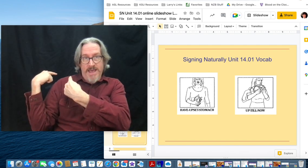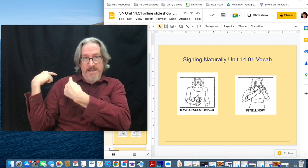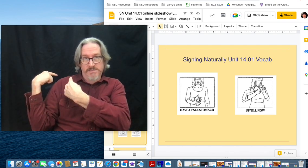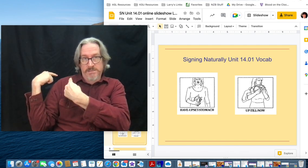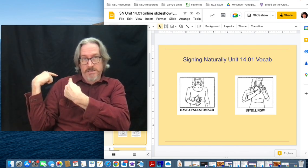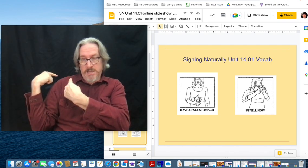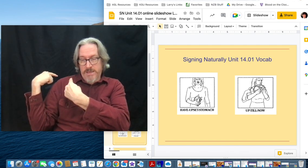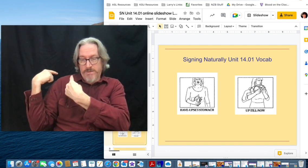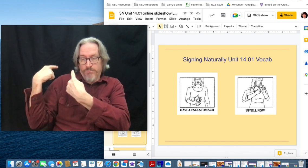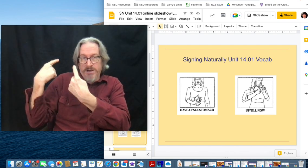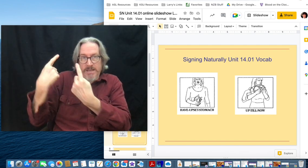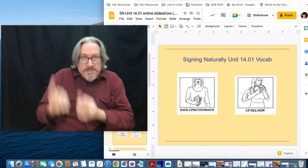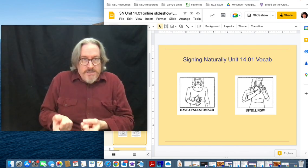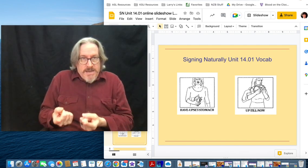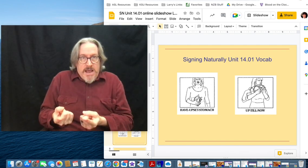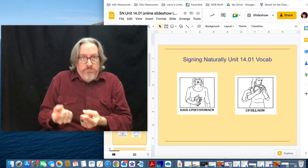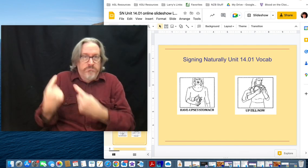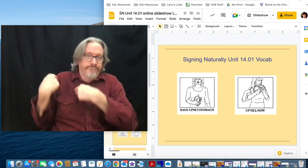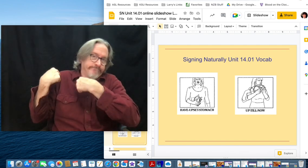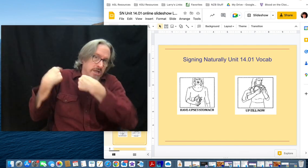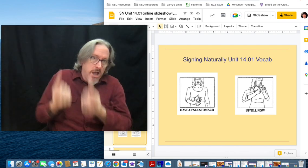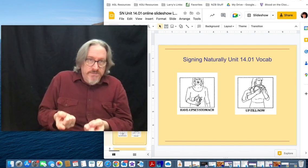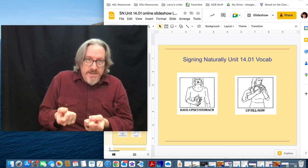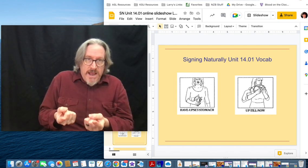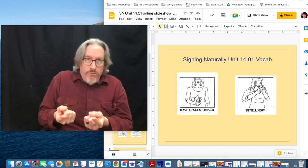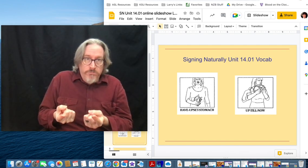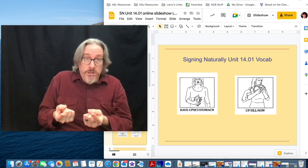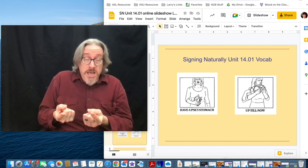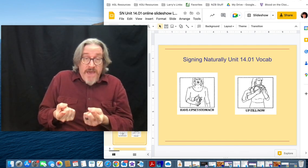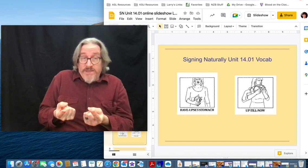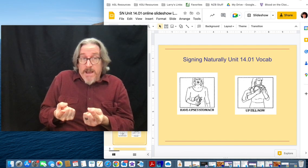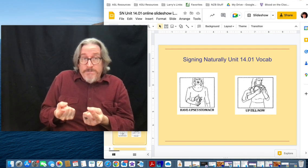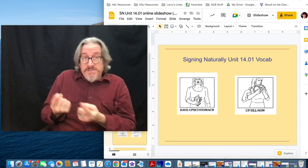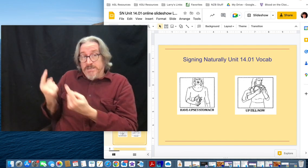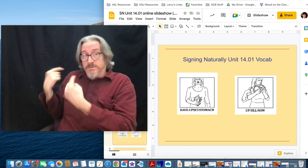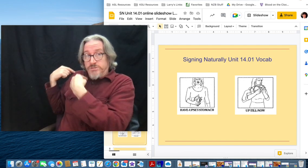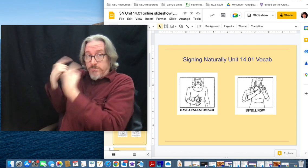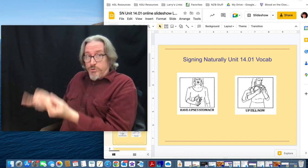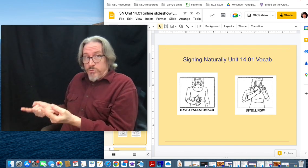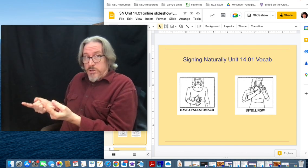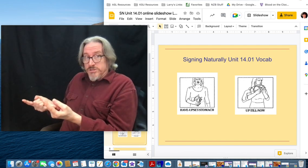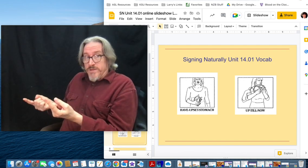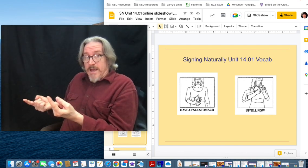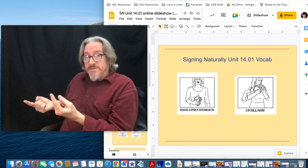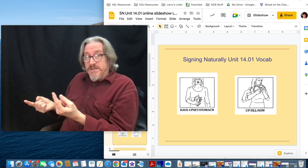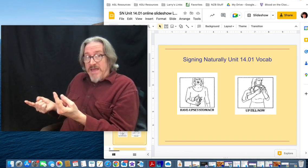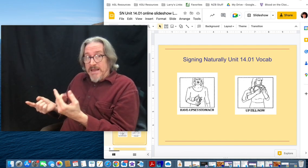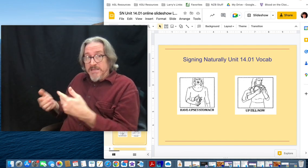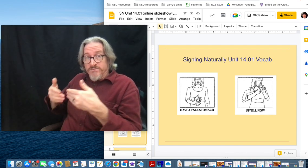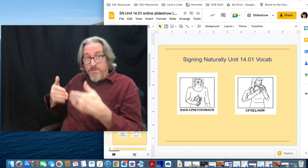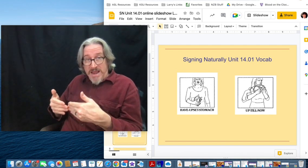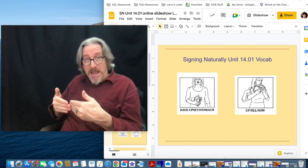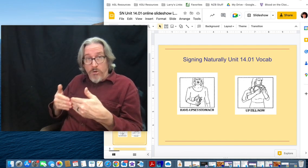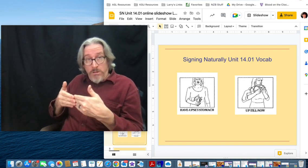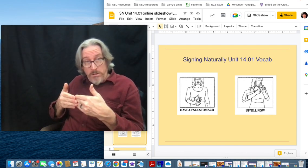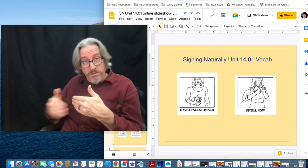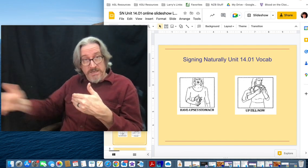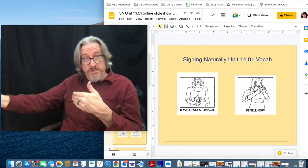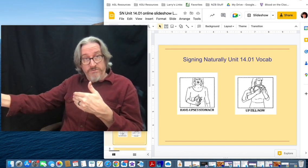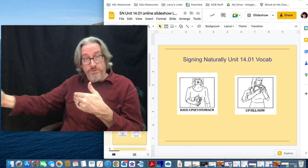to the past and then bring it to the now, up to now. And the opposite, so the opposite of that is from